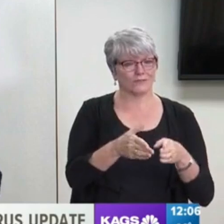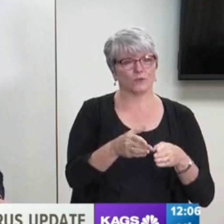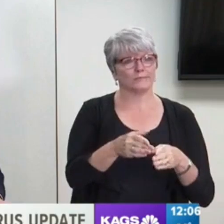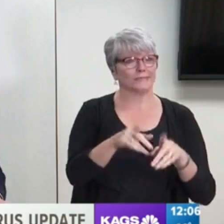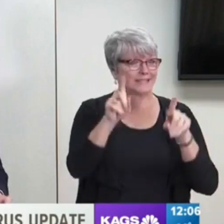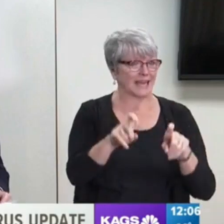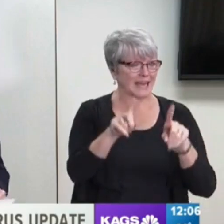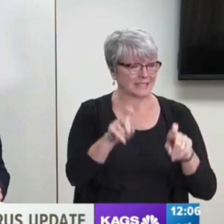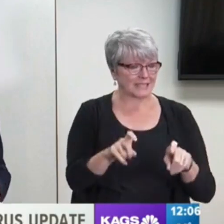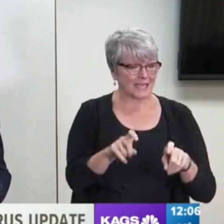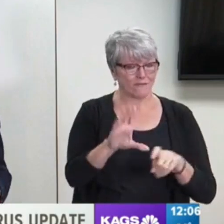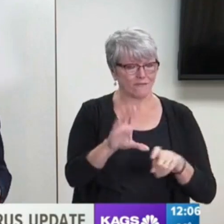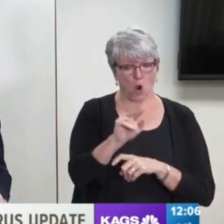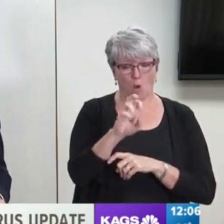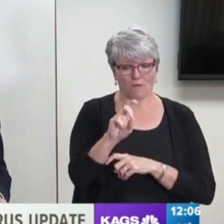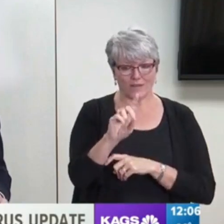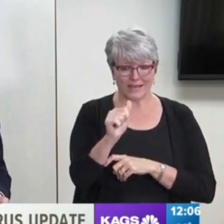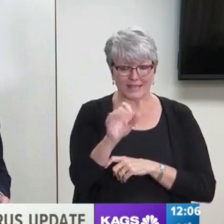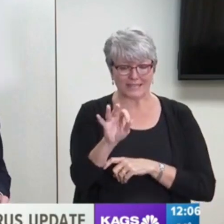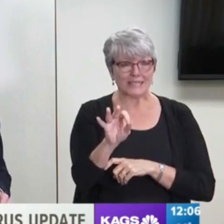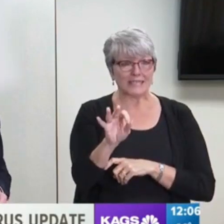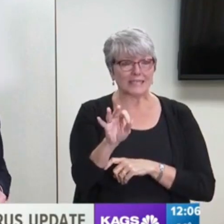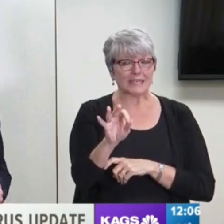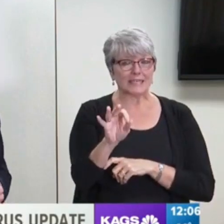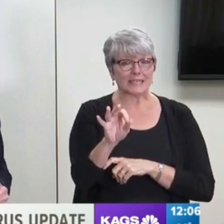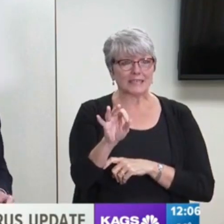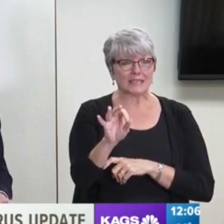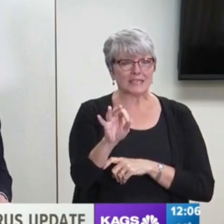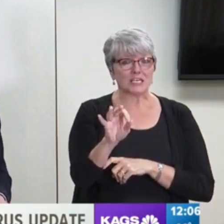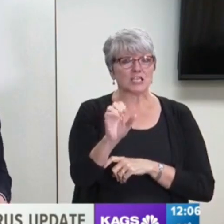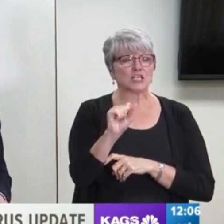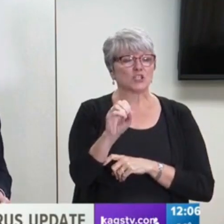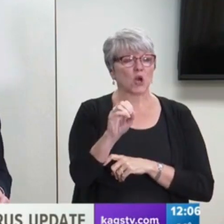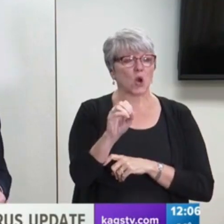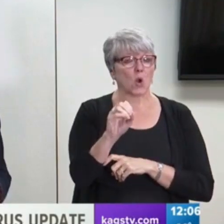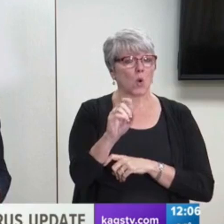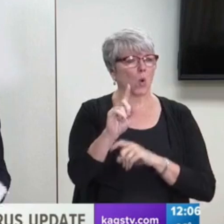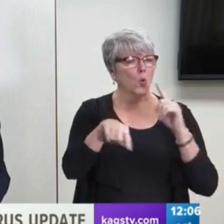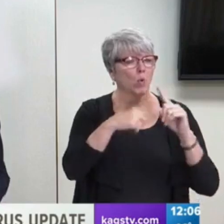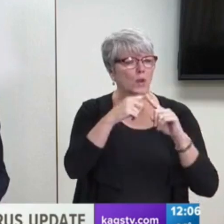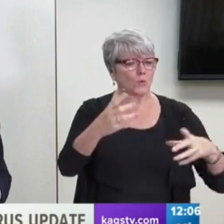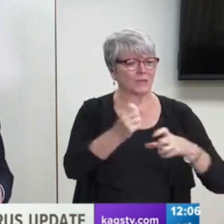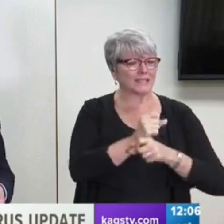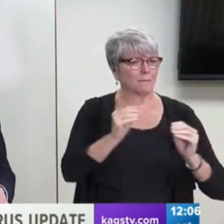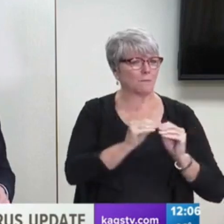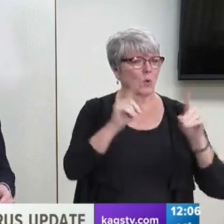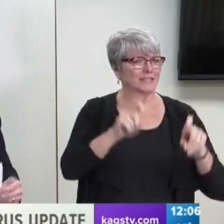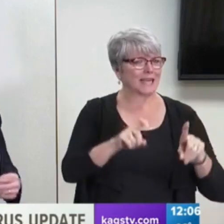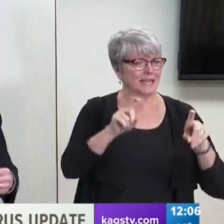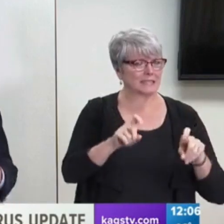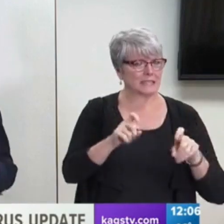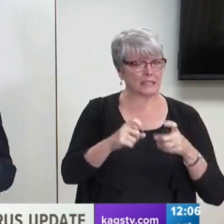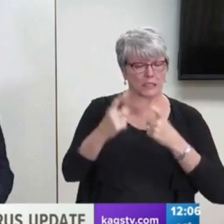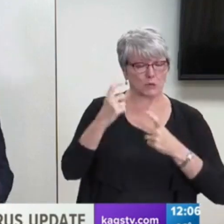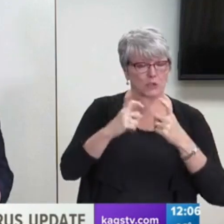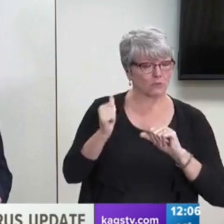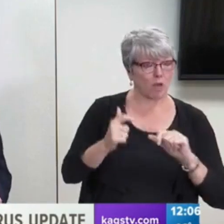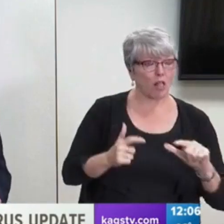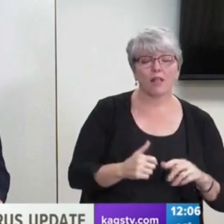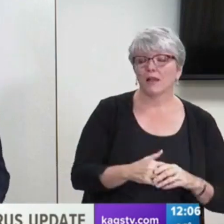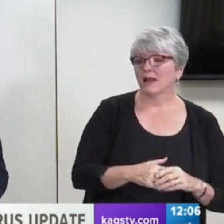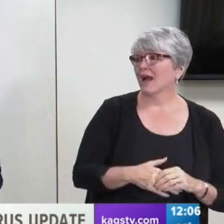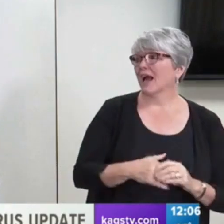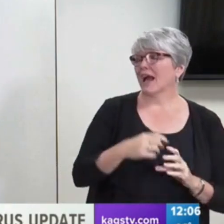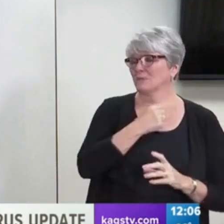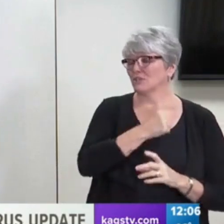So will Brazos County from the phone line receive more testing? Any questions at all from anybody?